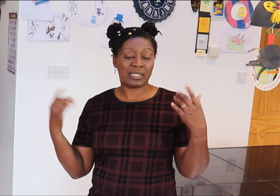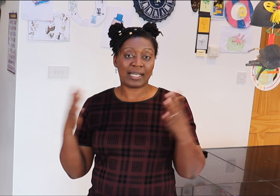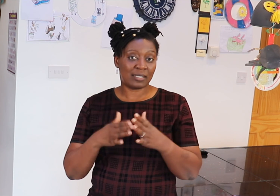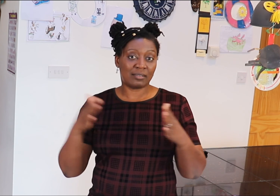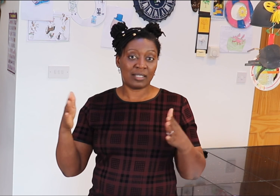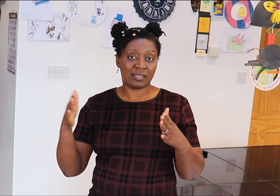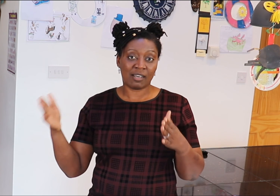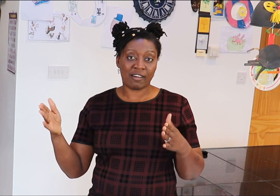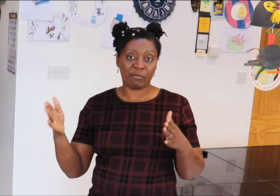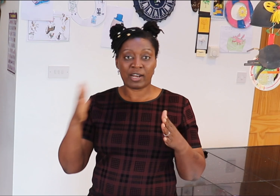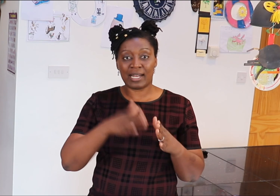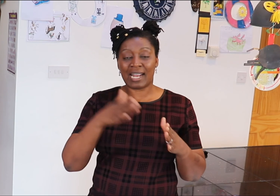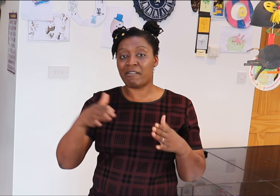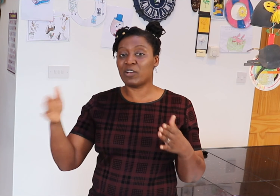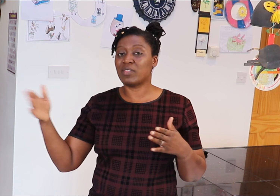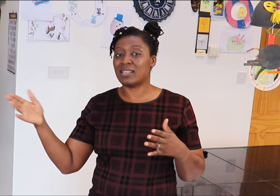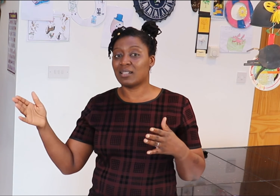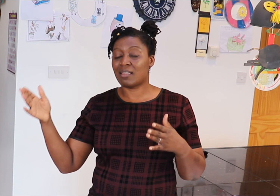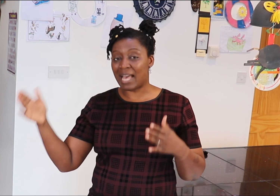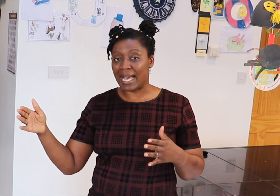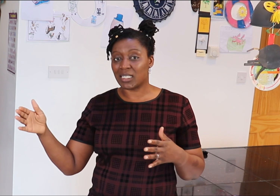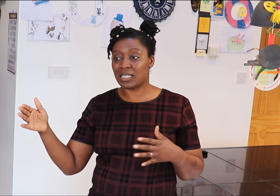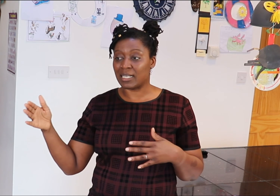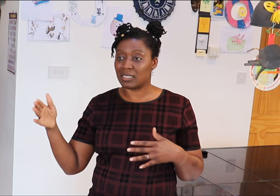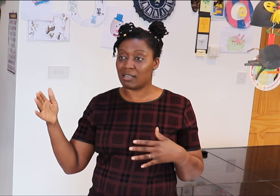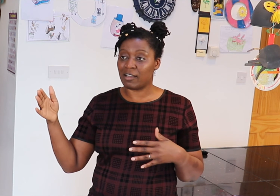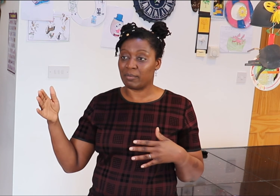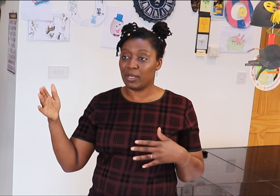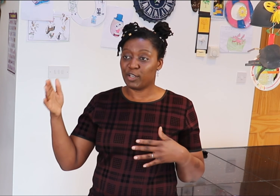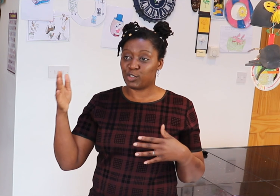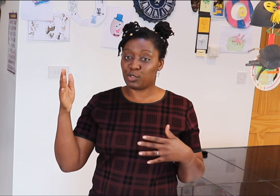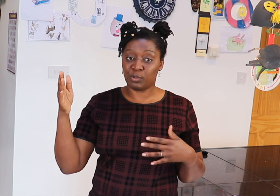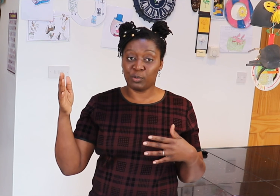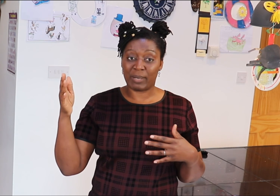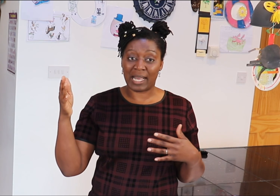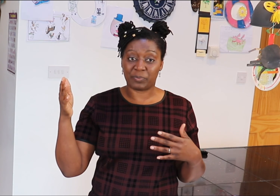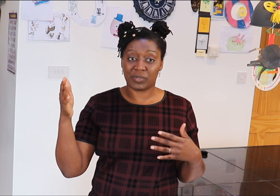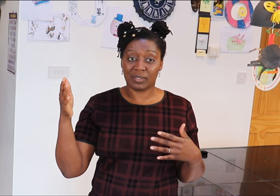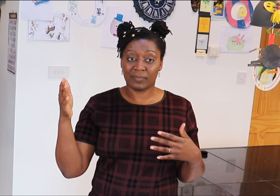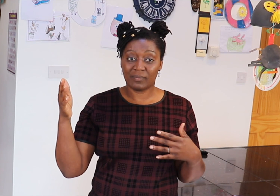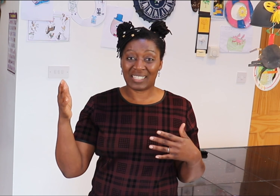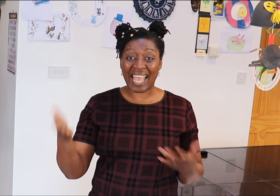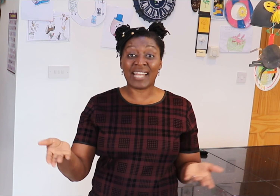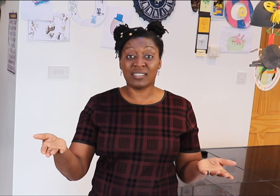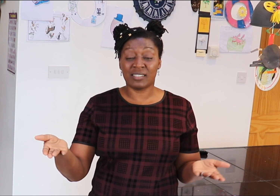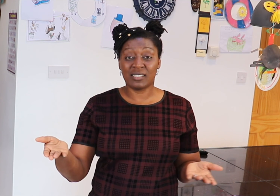like it's time, rather than carry on that it's time to perhaps end